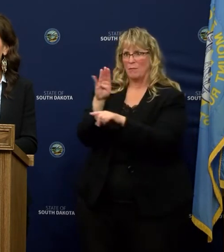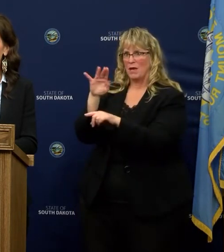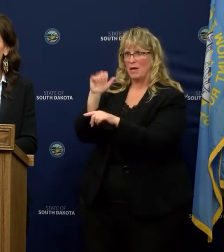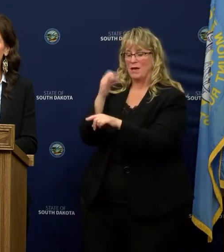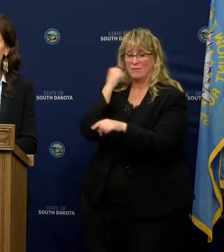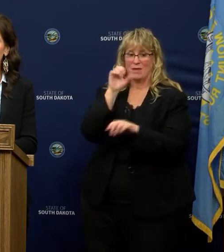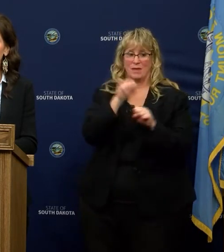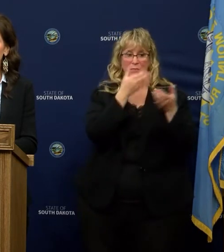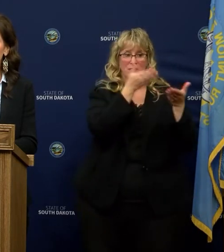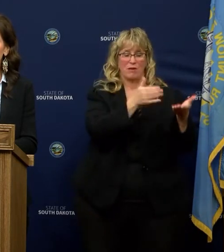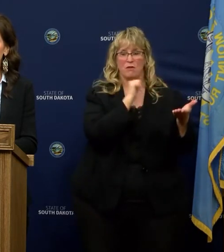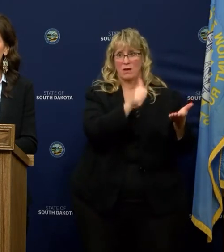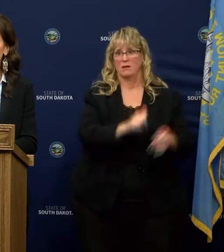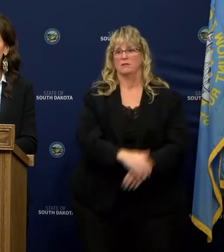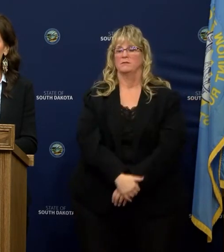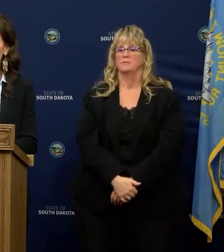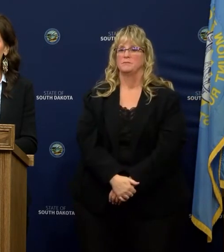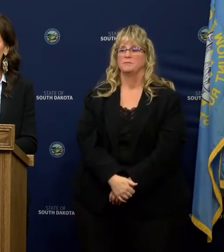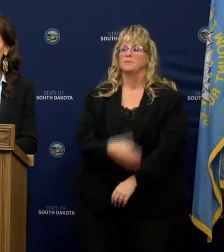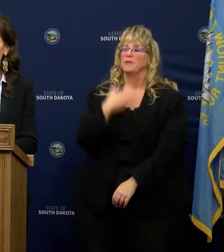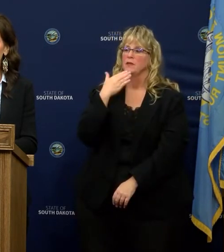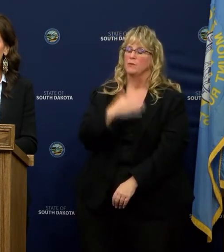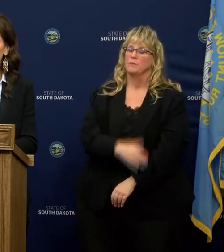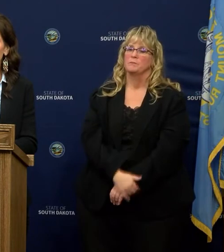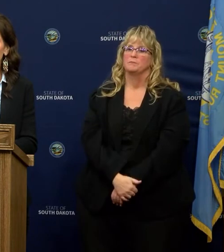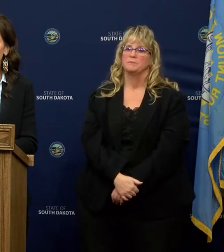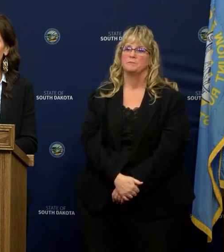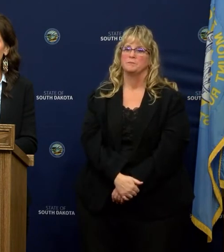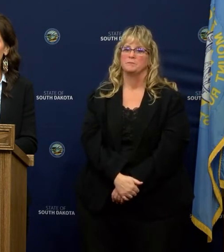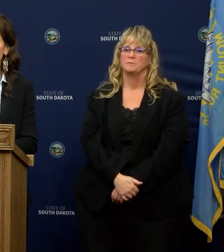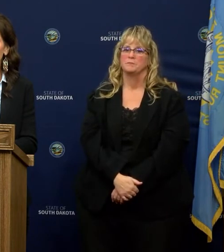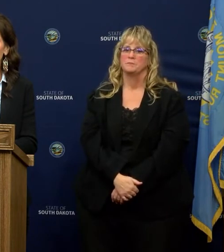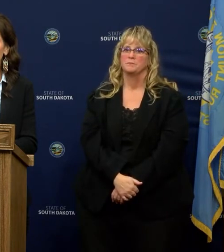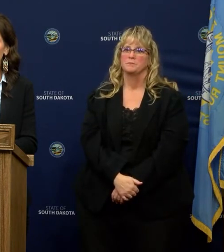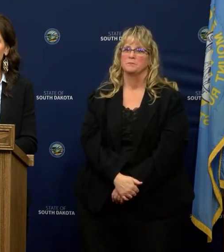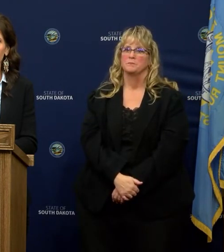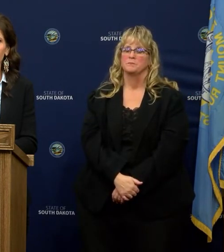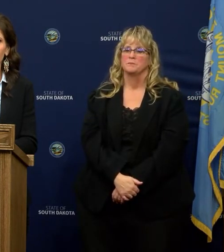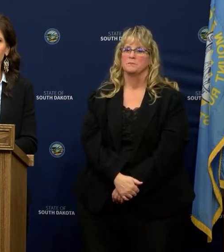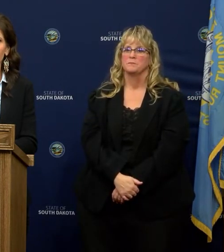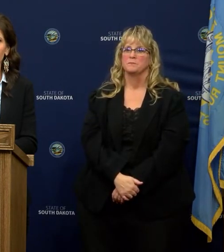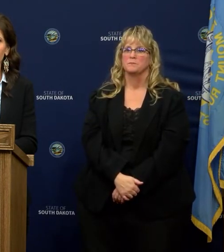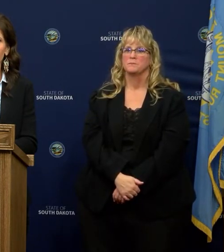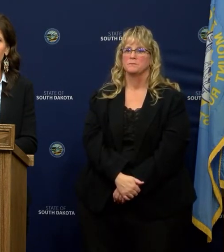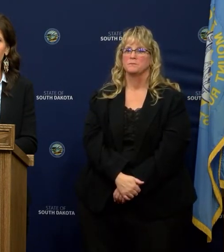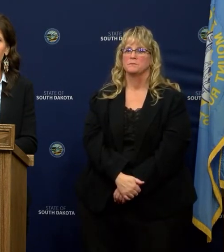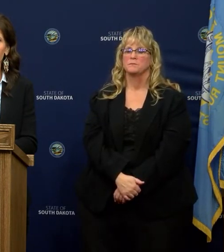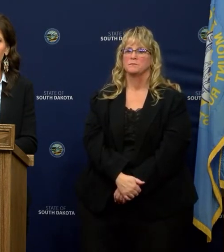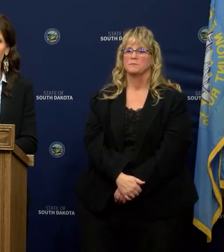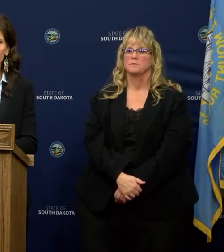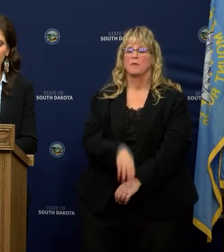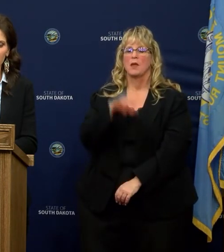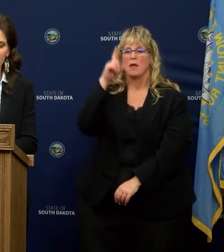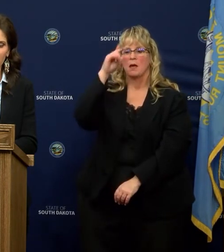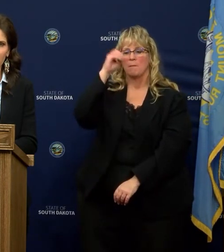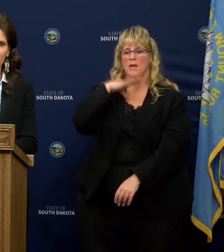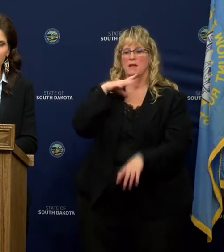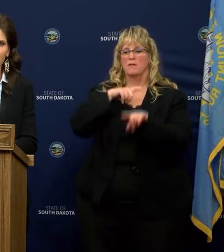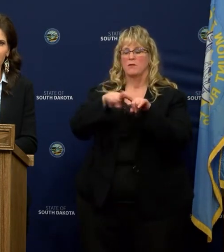there at all. Thank you. Governor, this is Stephen Gross from AP. Sure,